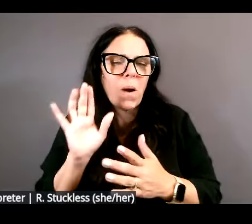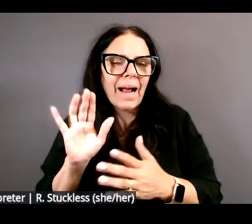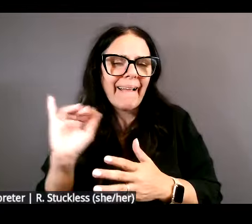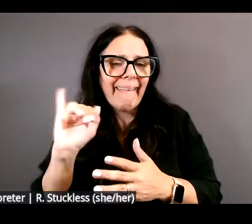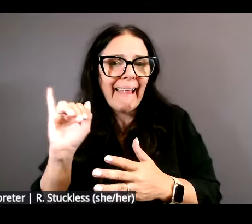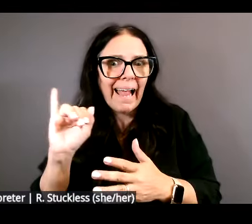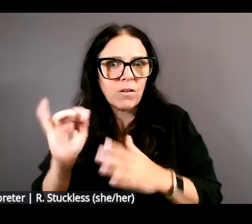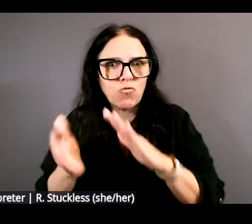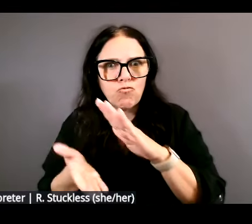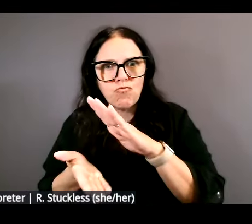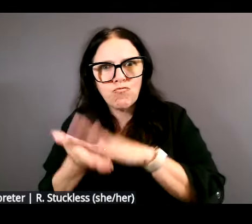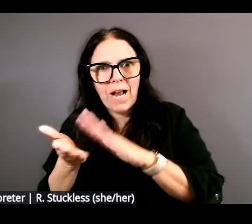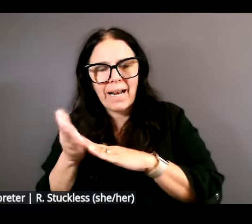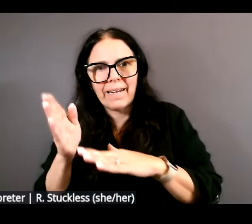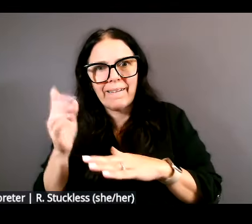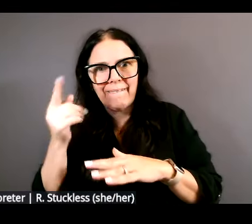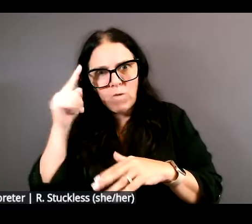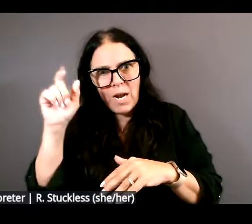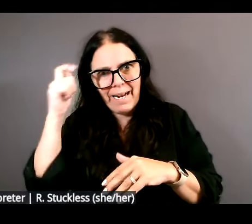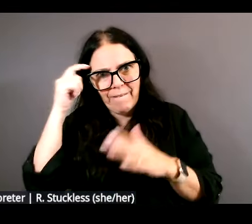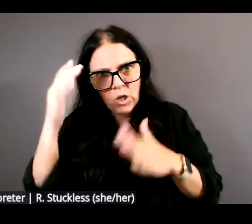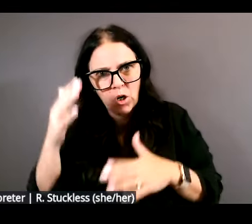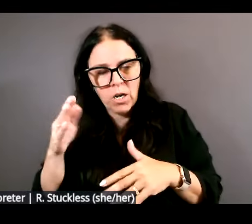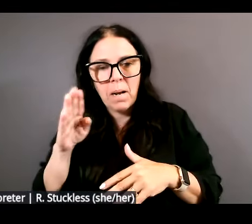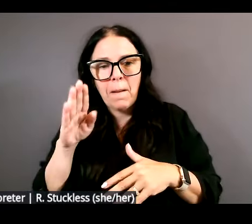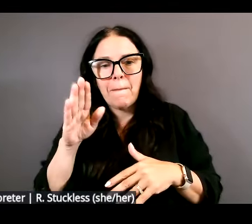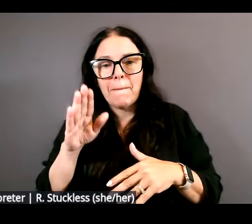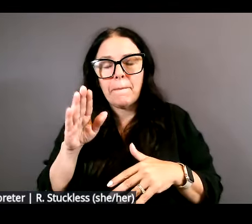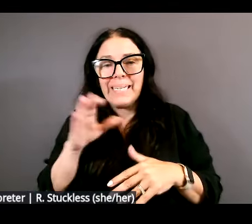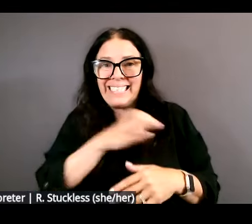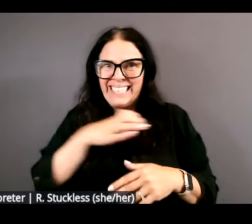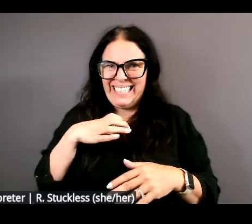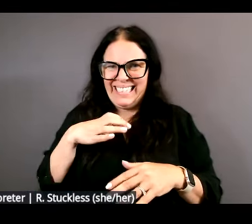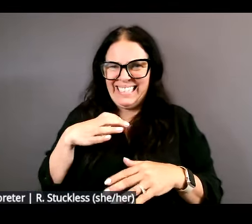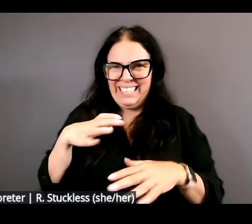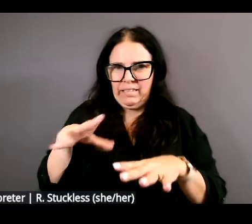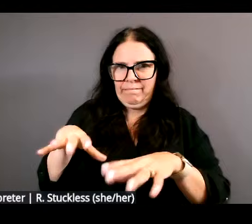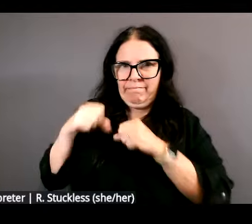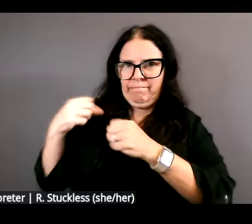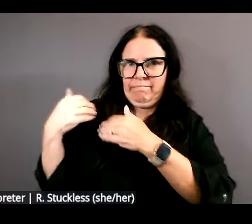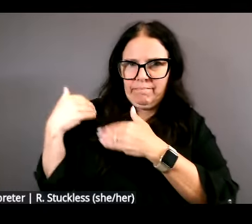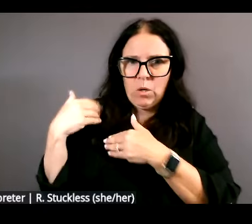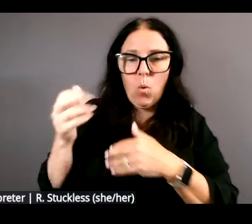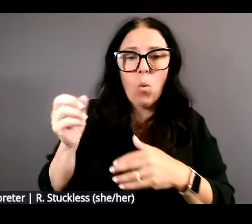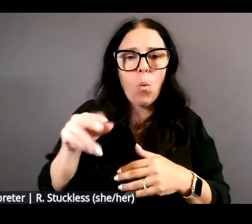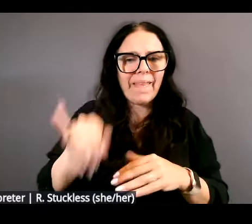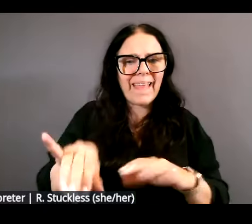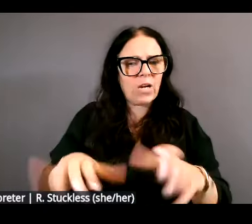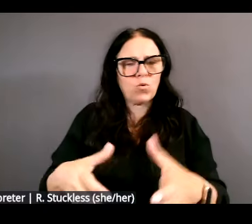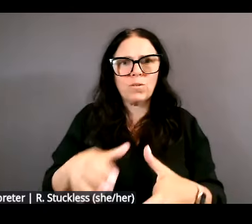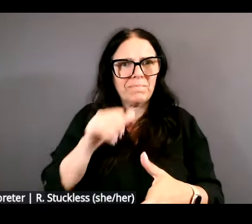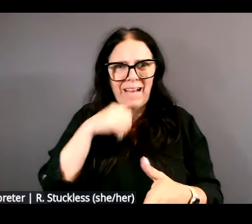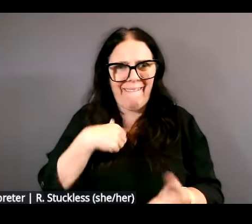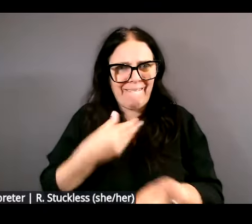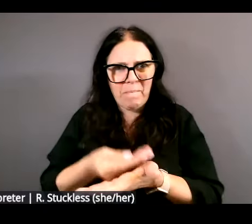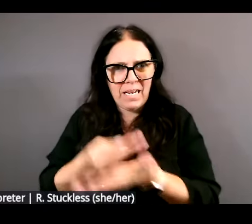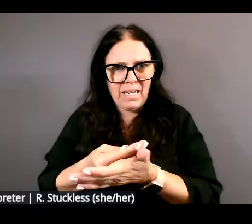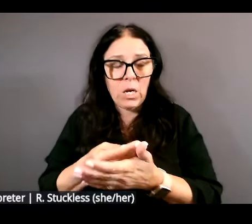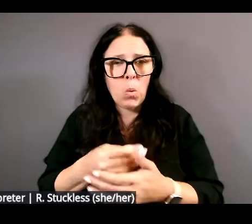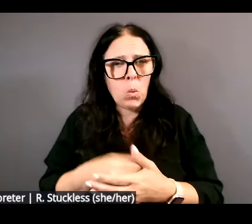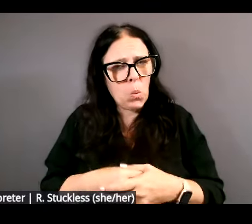a citizen or an unfunded or less than well-funded group is daunting. I mean, the